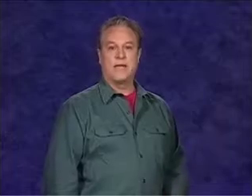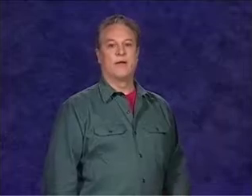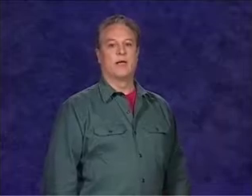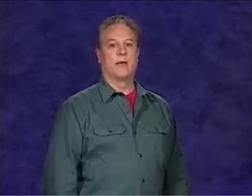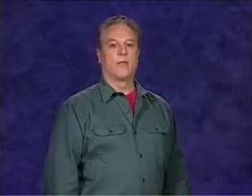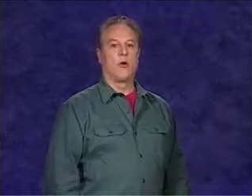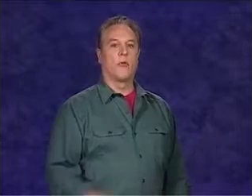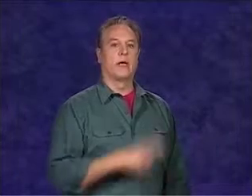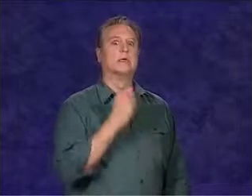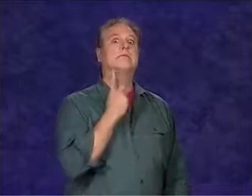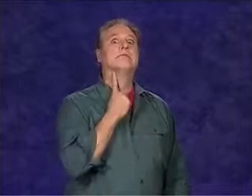appropriate.